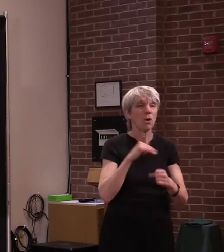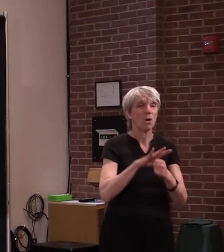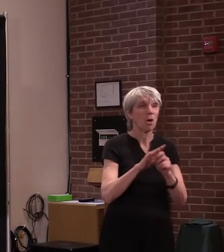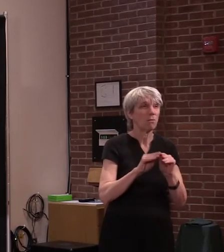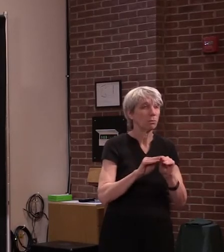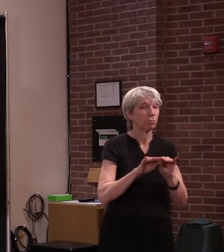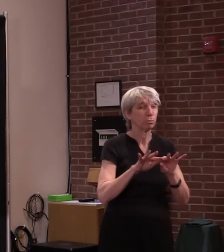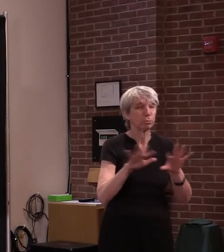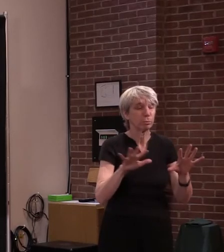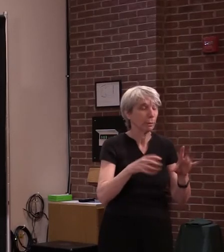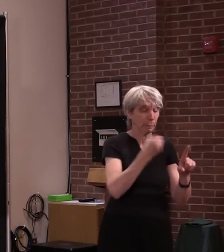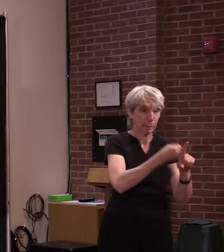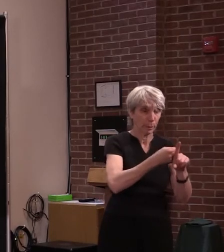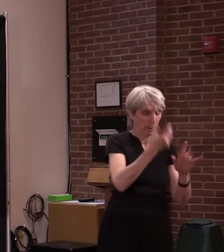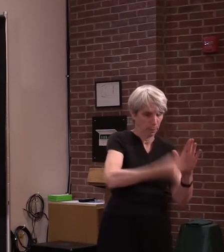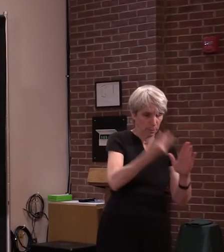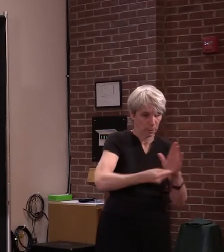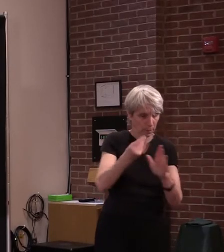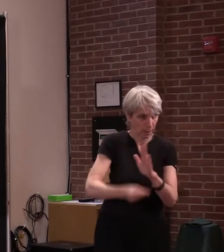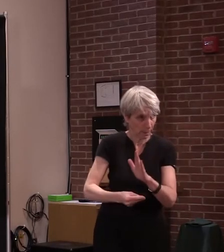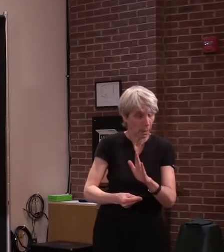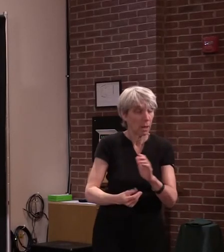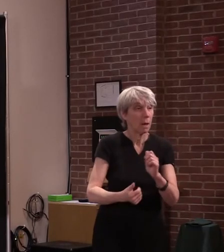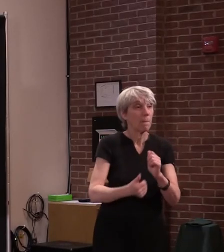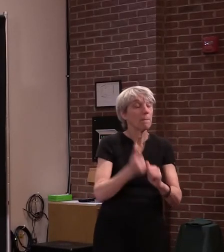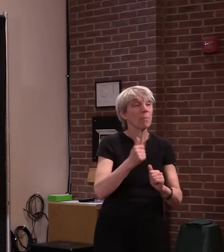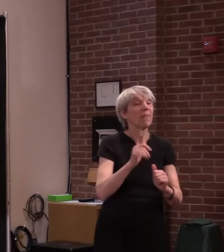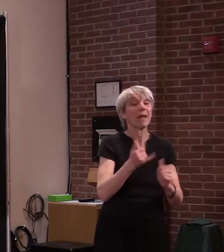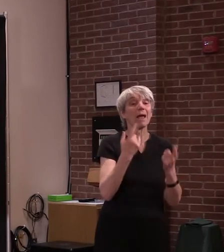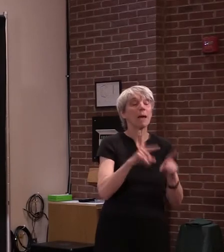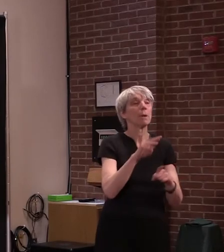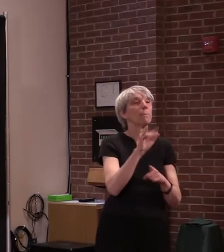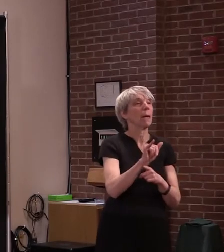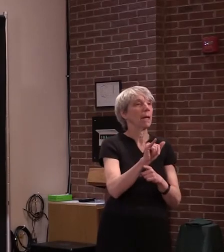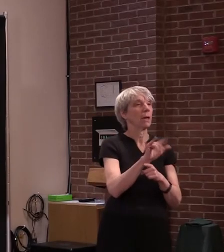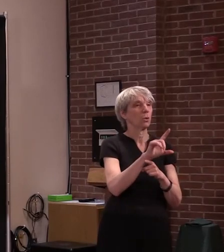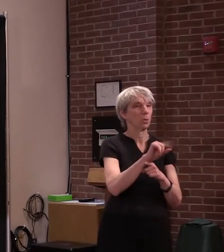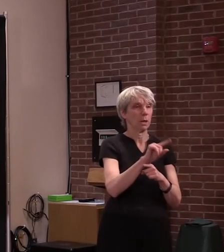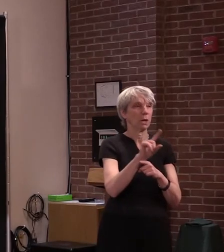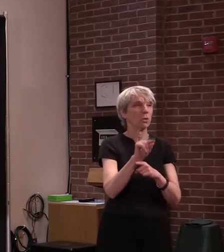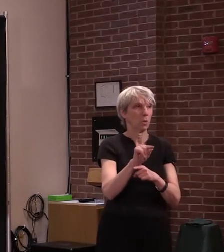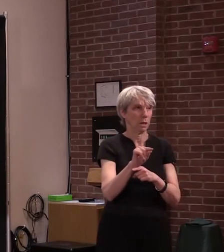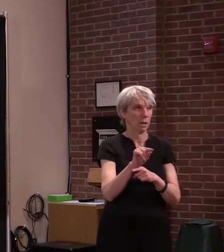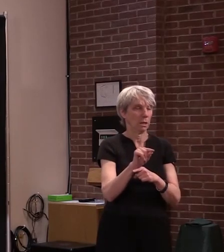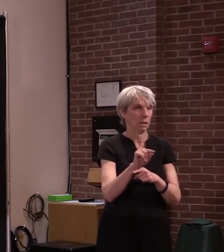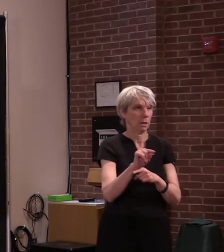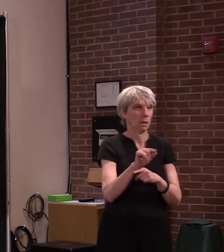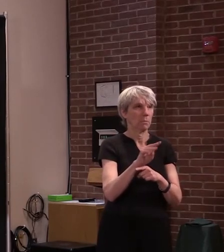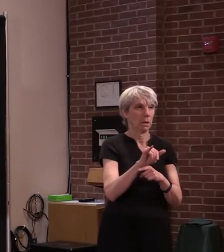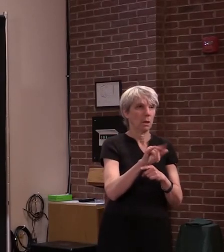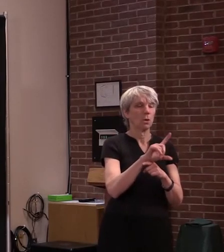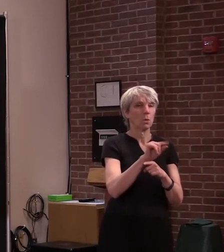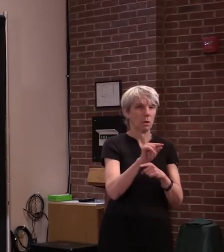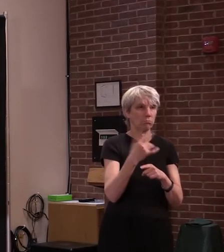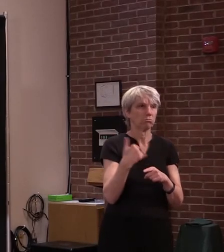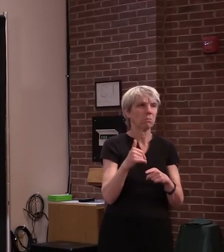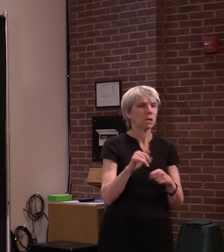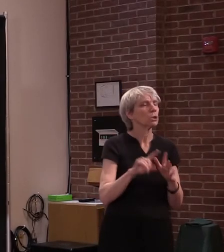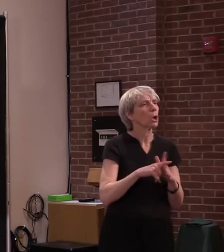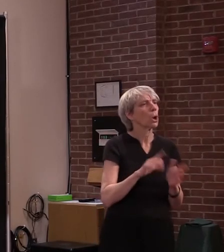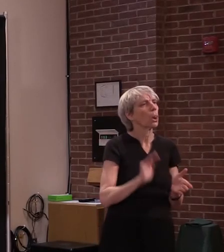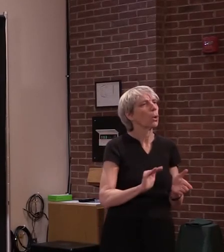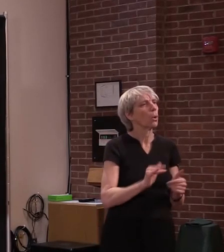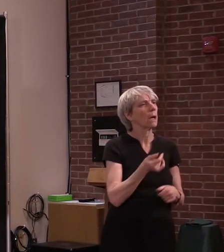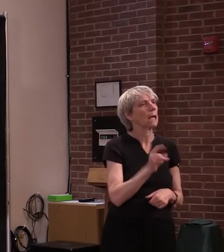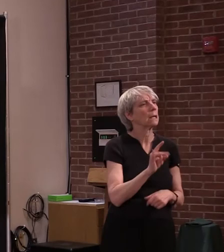of deaths was in May of 2020, very low, 18. But then it went in the